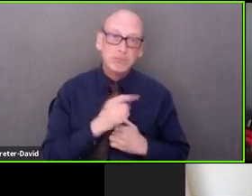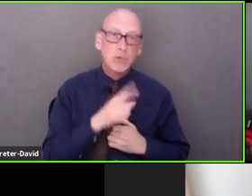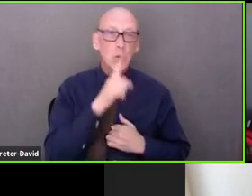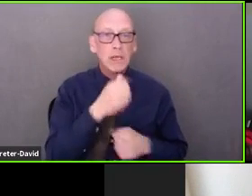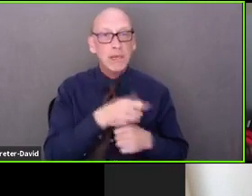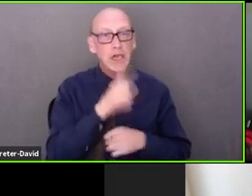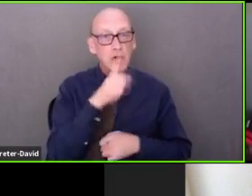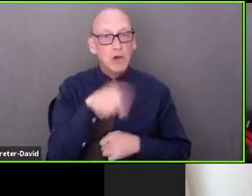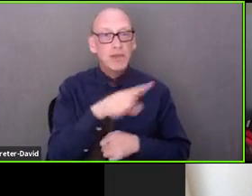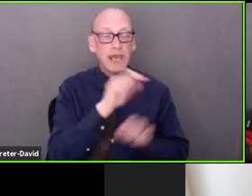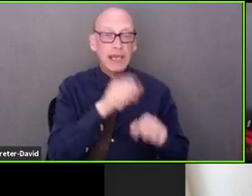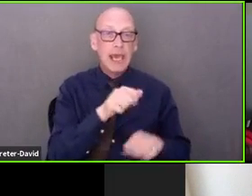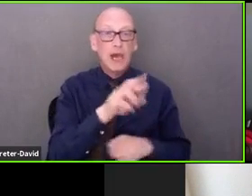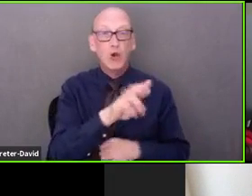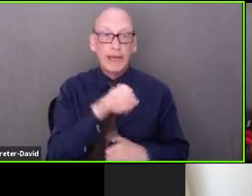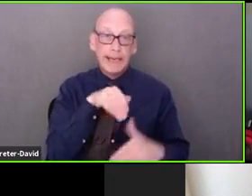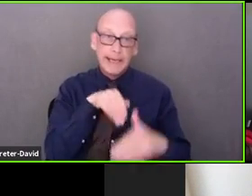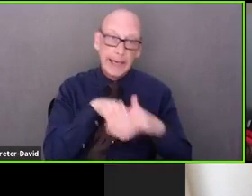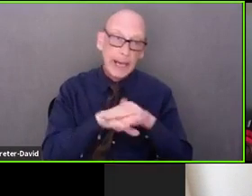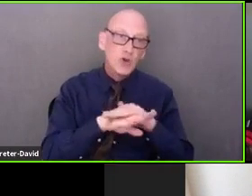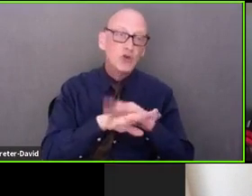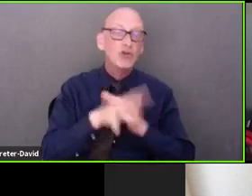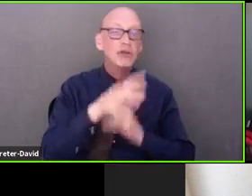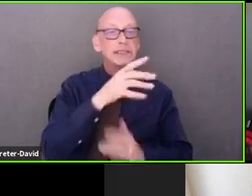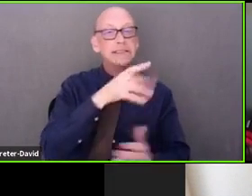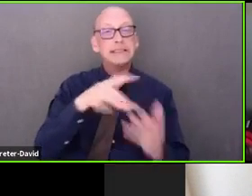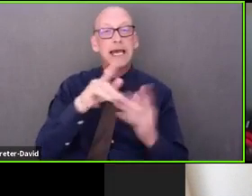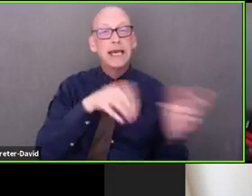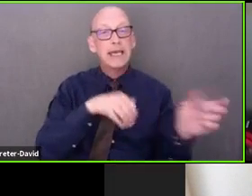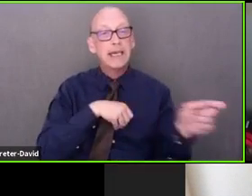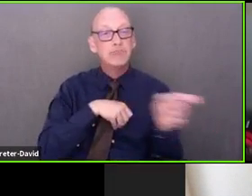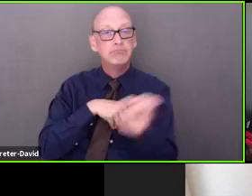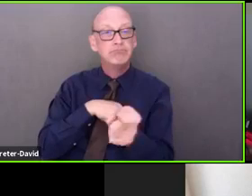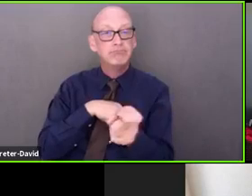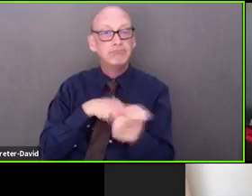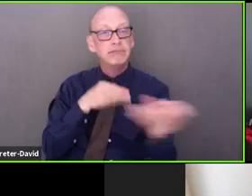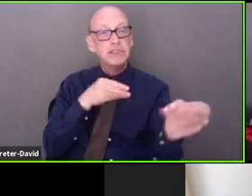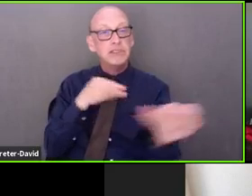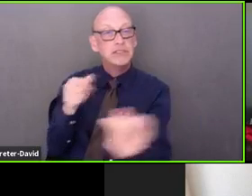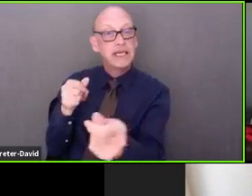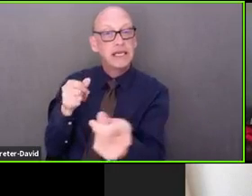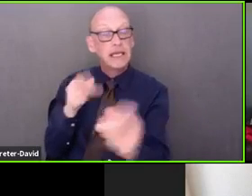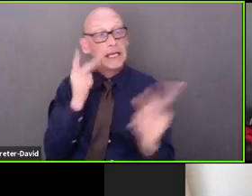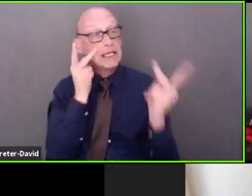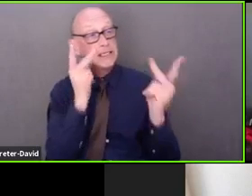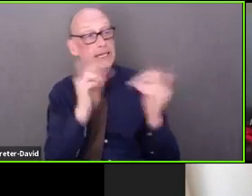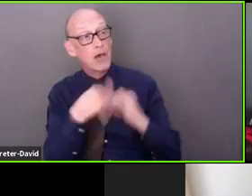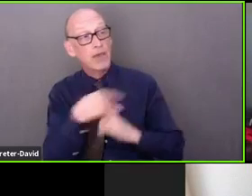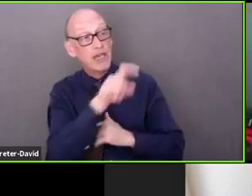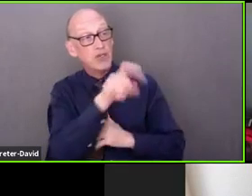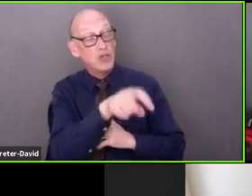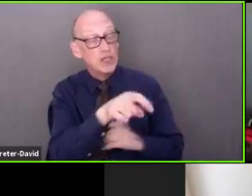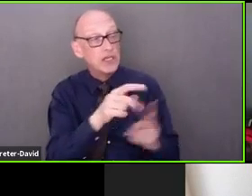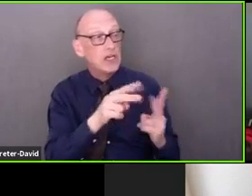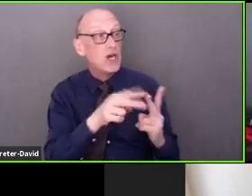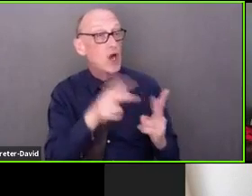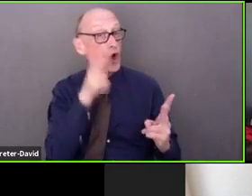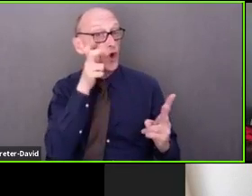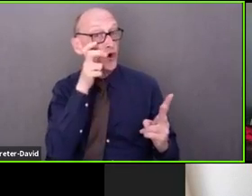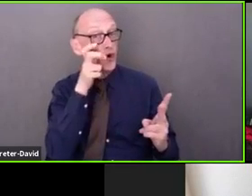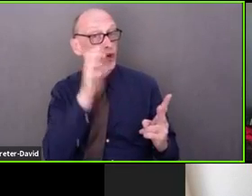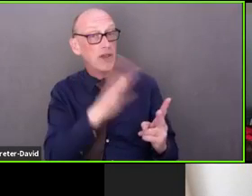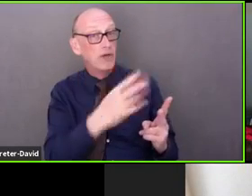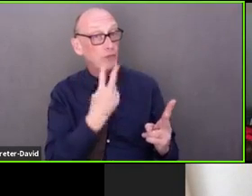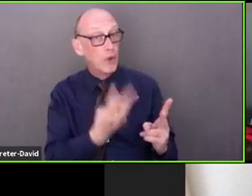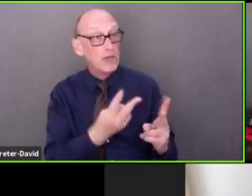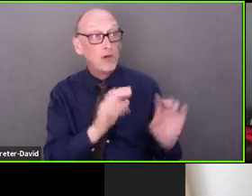that they can re-enter society seamlessly, be seen the way that they should be seen, have a voice and be heard, and be able to work